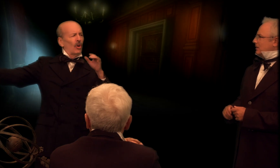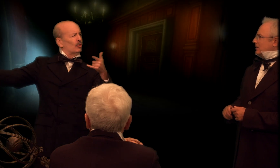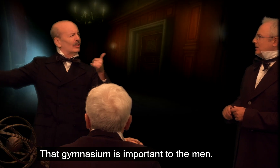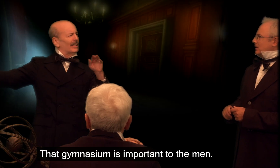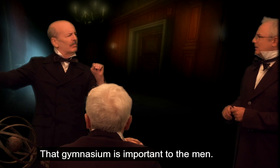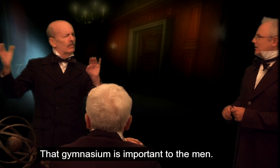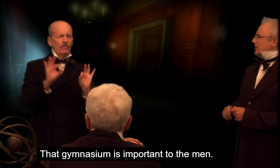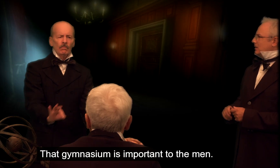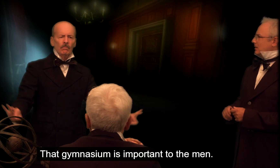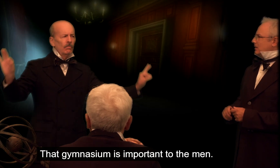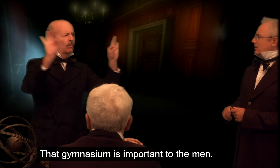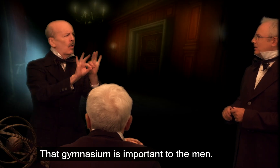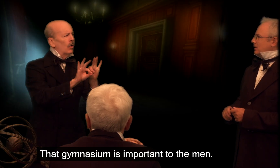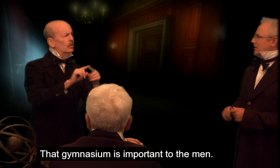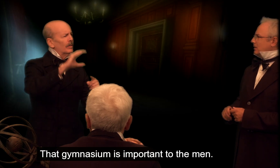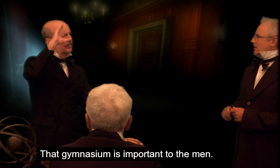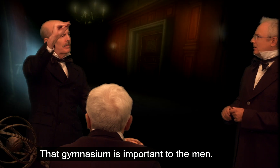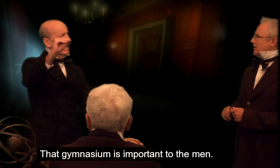That gymnasium is important to the men.